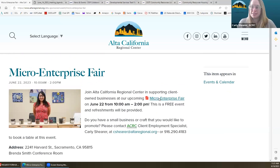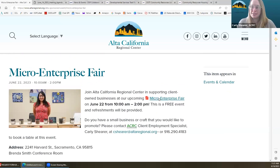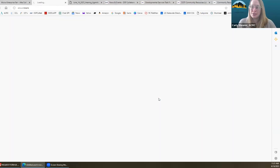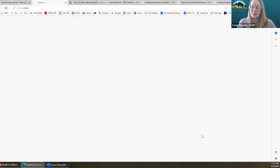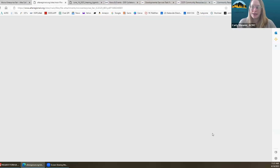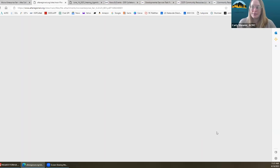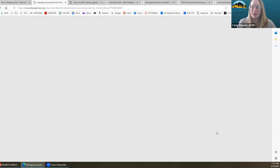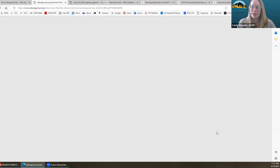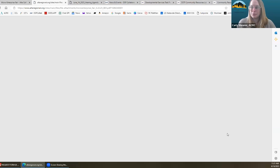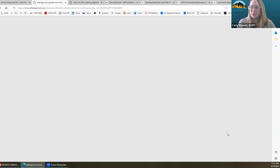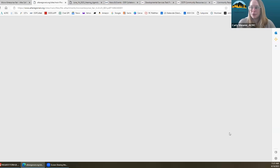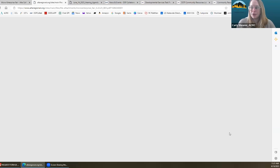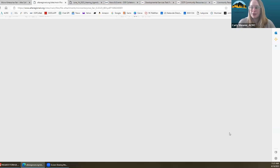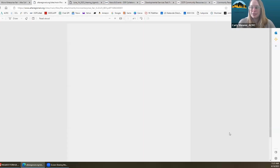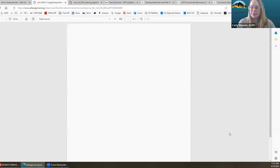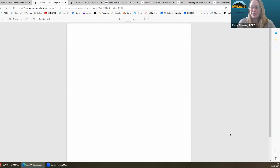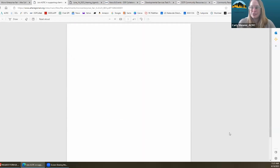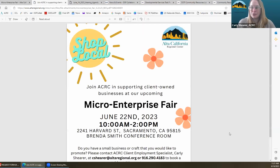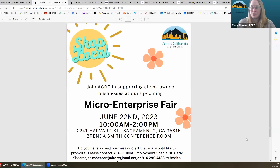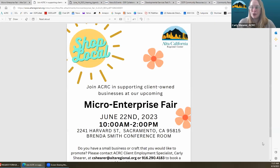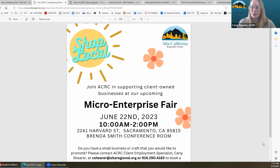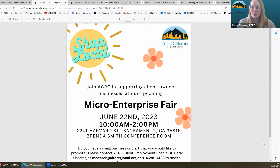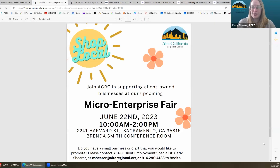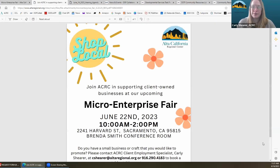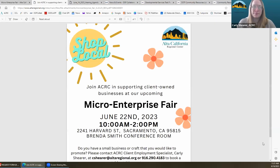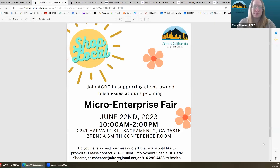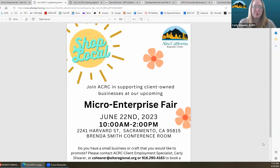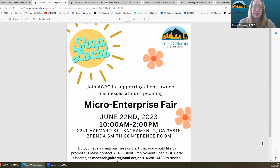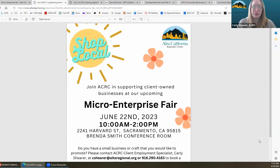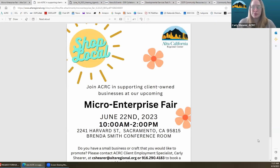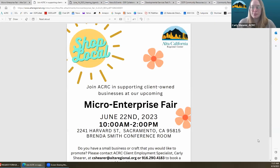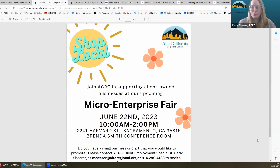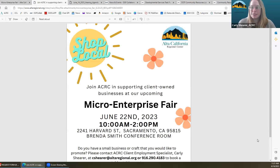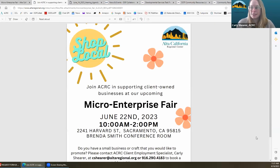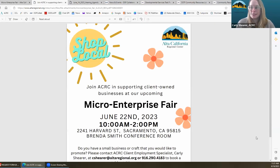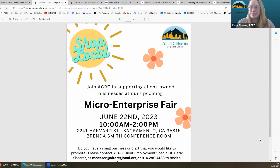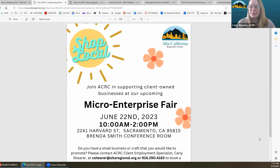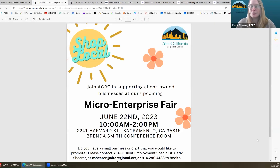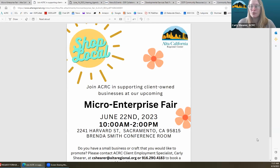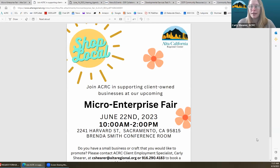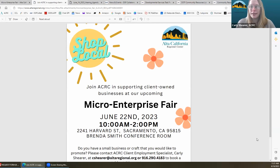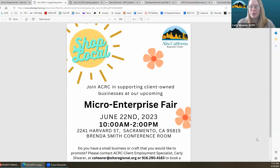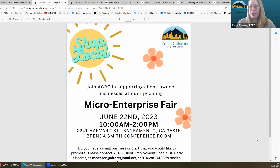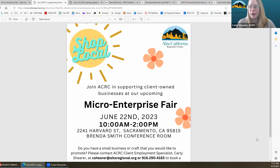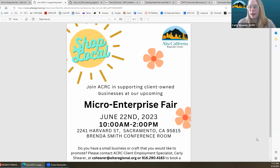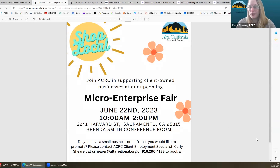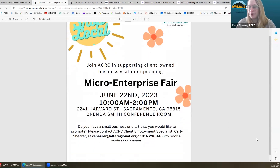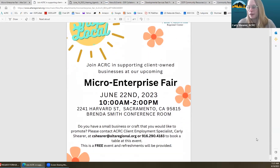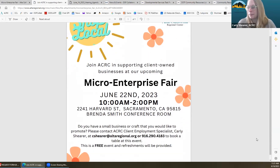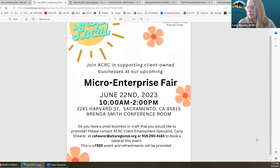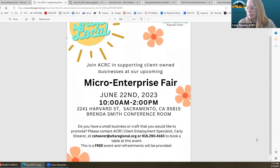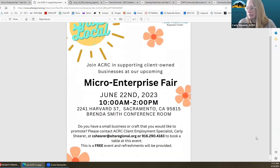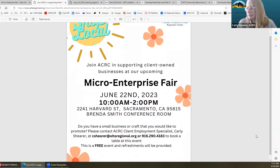opportunity for us to help promote our clients who own their own small businesses. So right now we